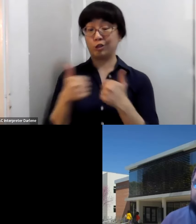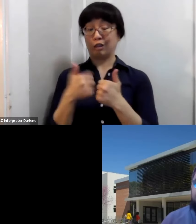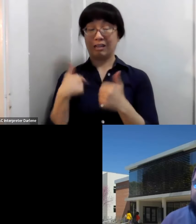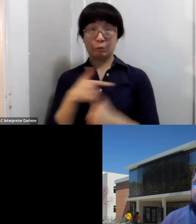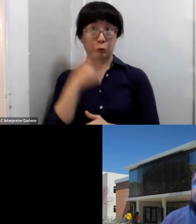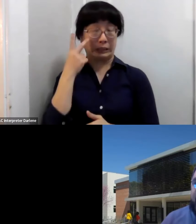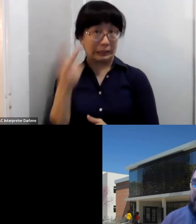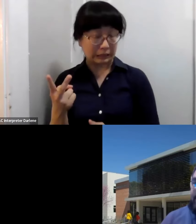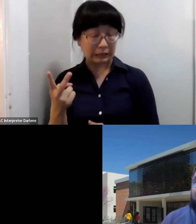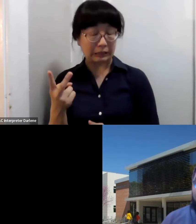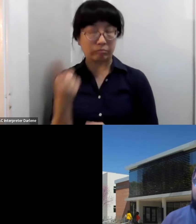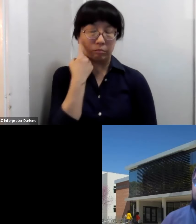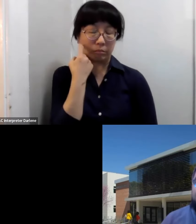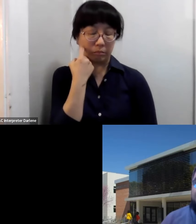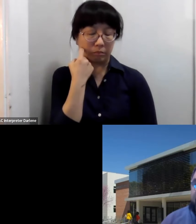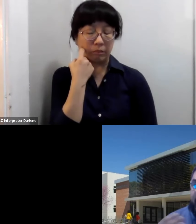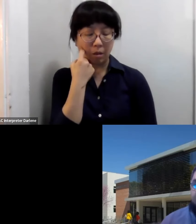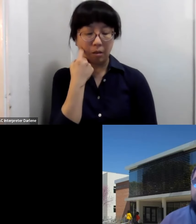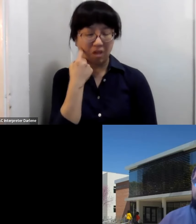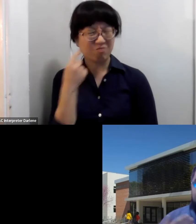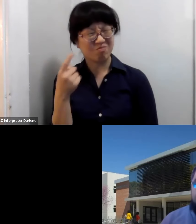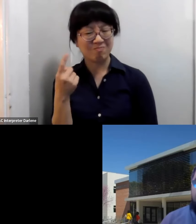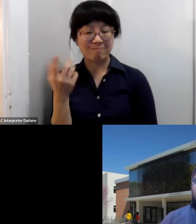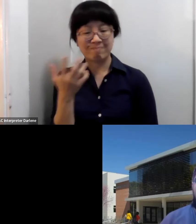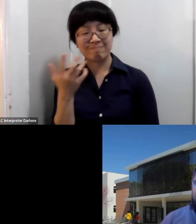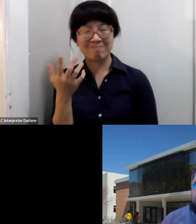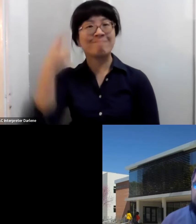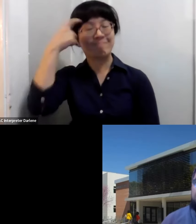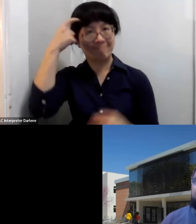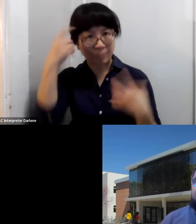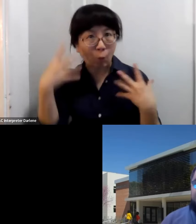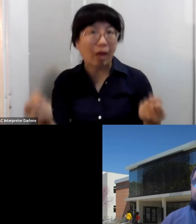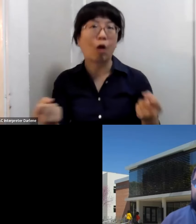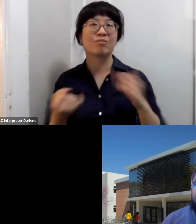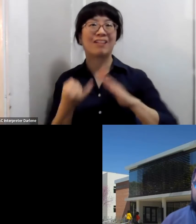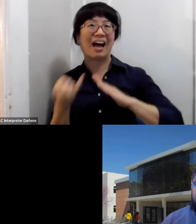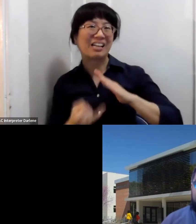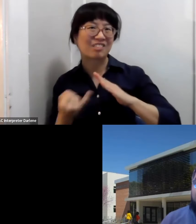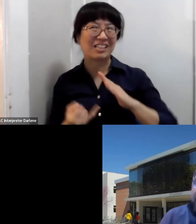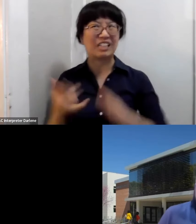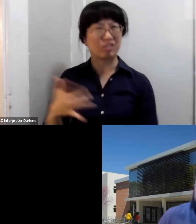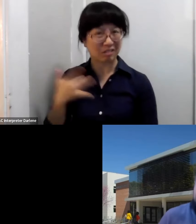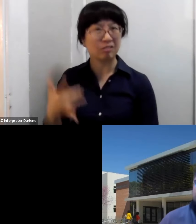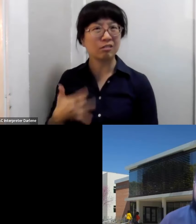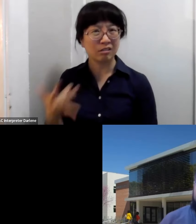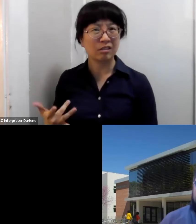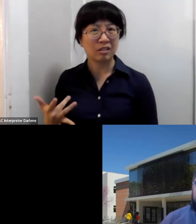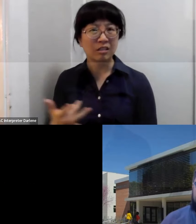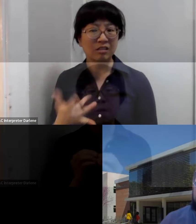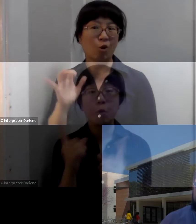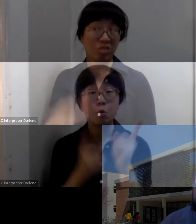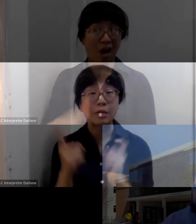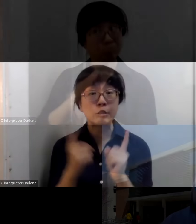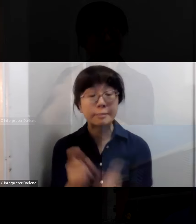general, but especially the past few, were these kind of mental health, isolation types of feelings, which definitely gets in the way of